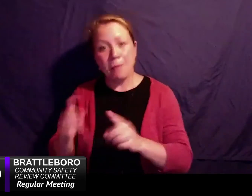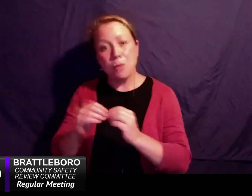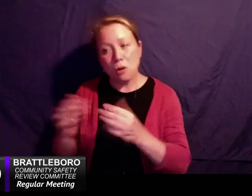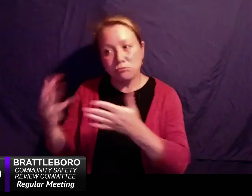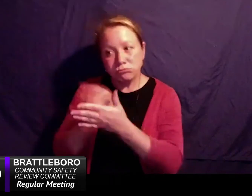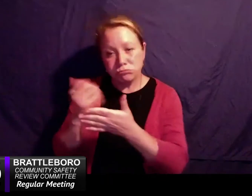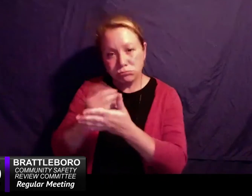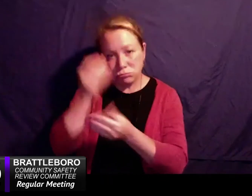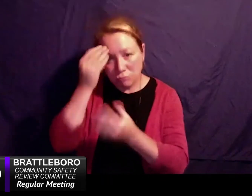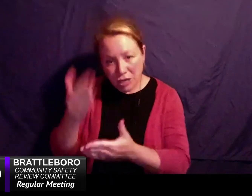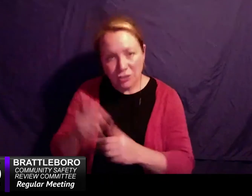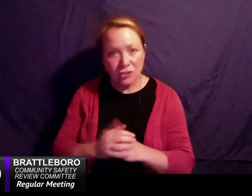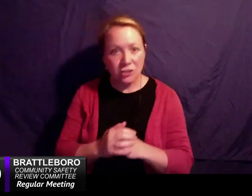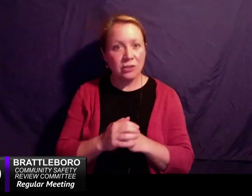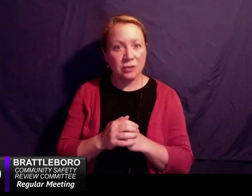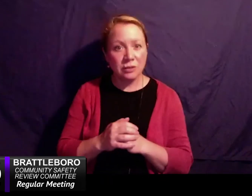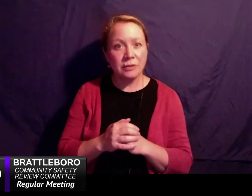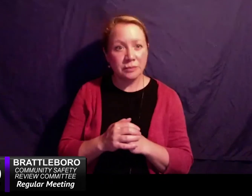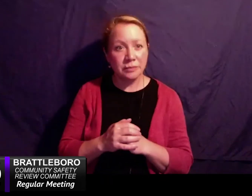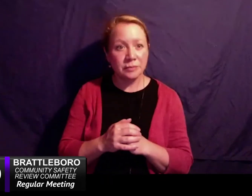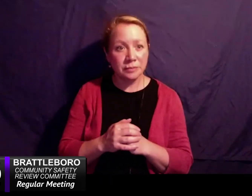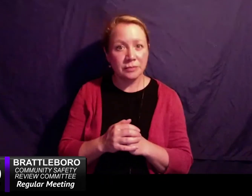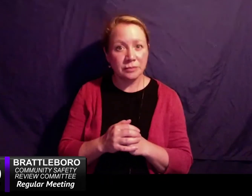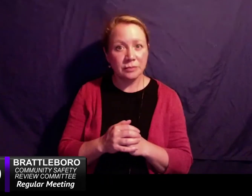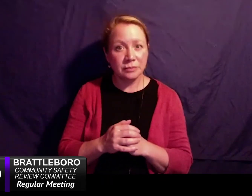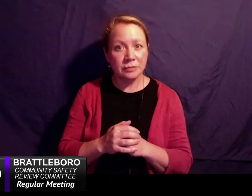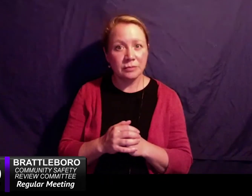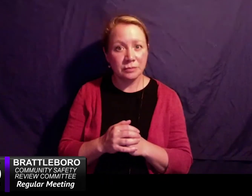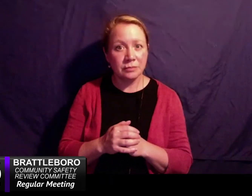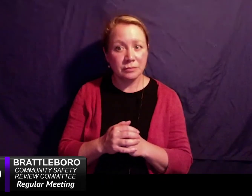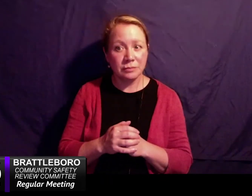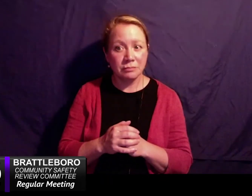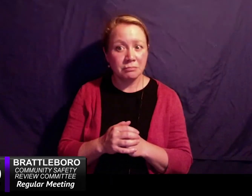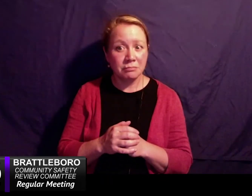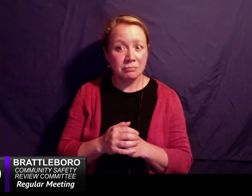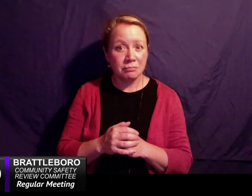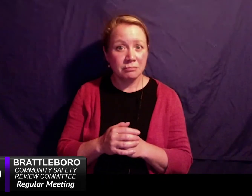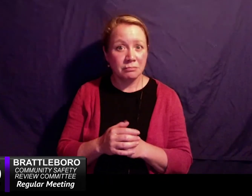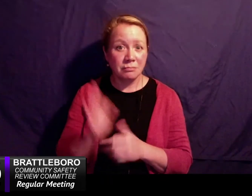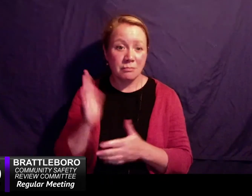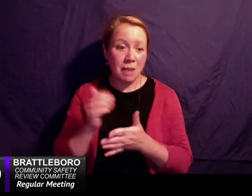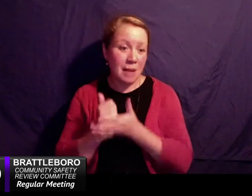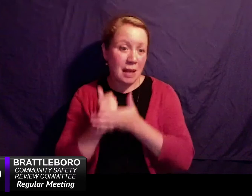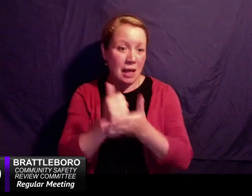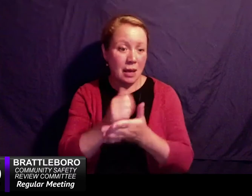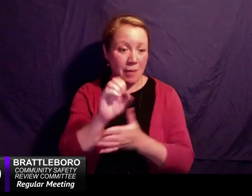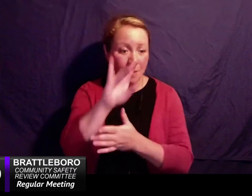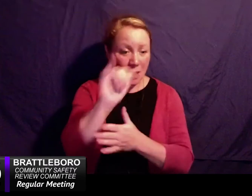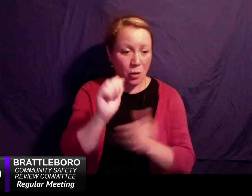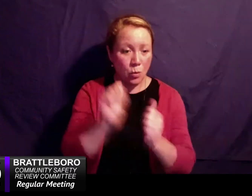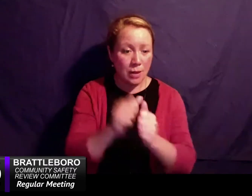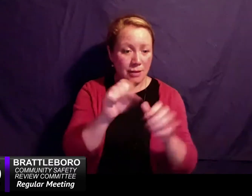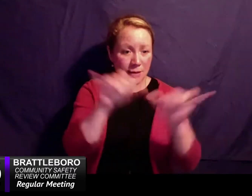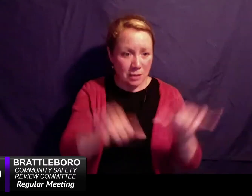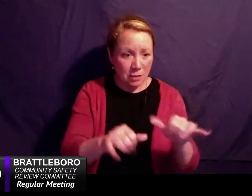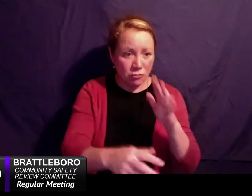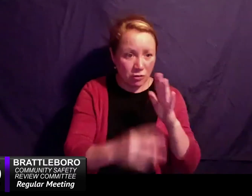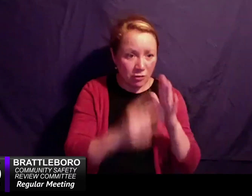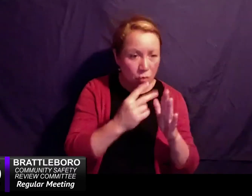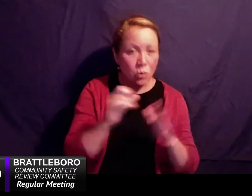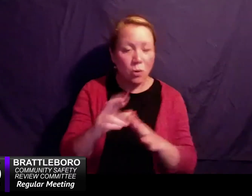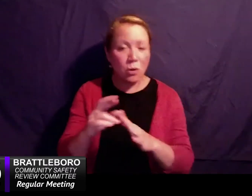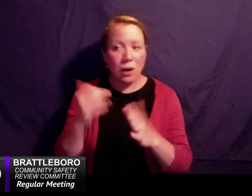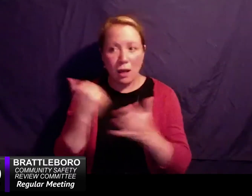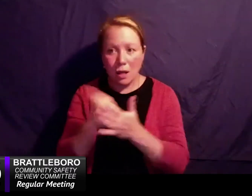gathering that might help Emily with the systems review piece, or help gather